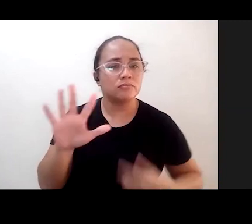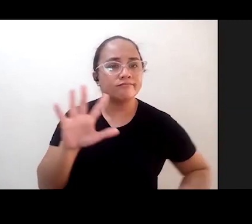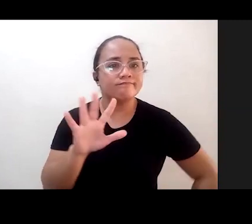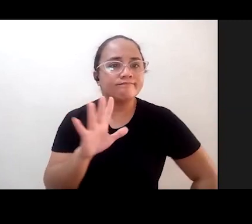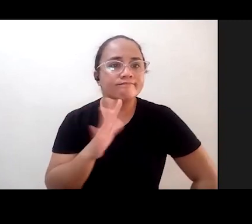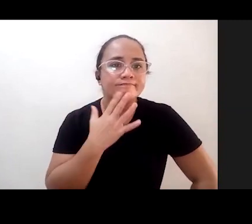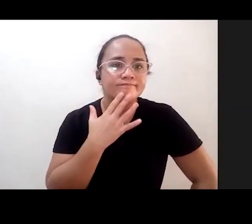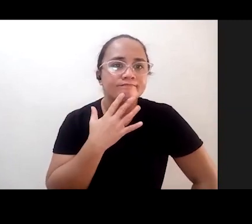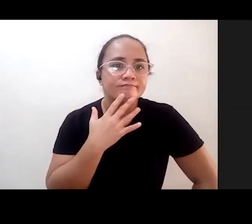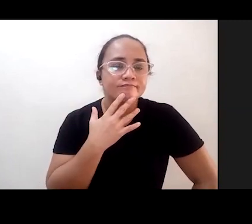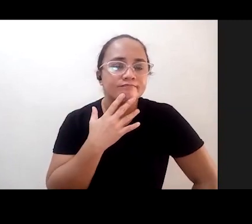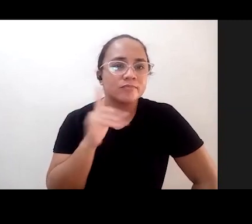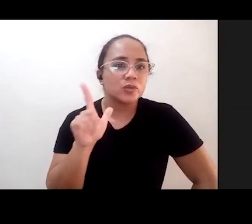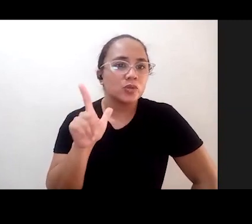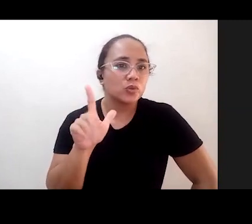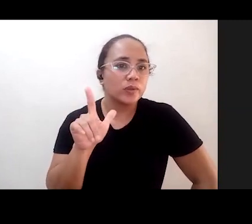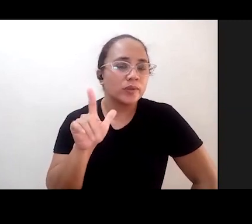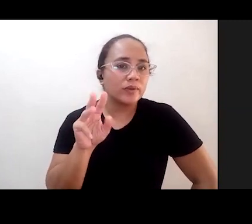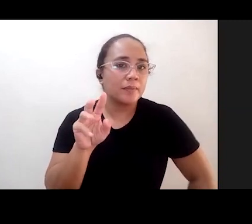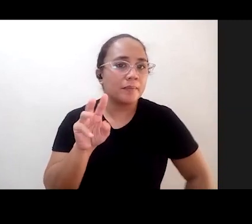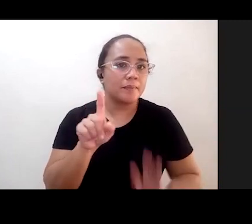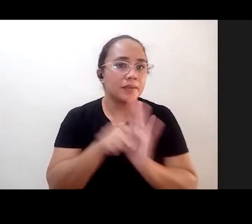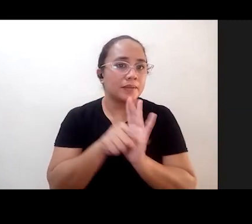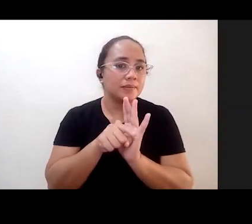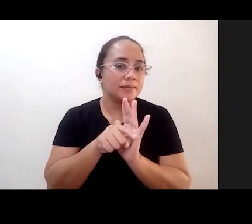Yes, sir. 25 minutes, Yes, 25 sir. minutes